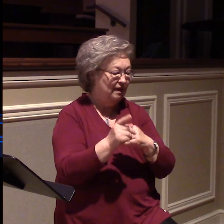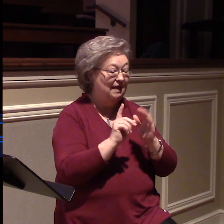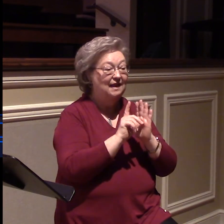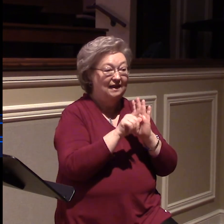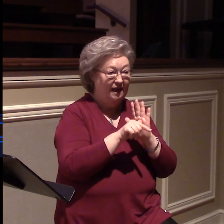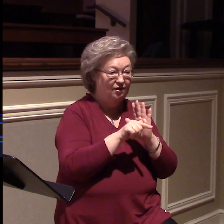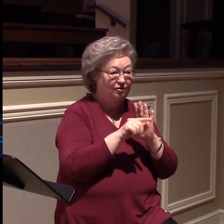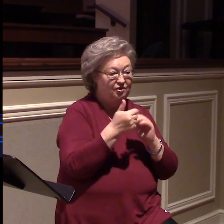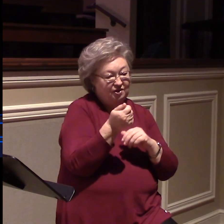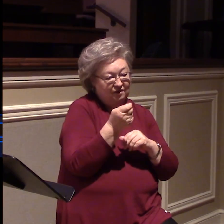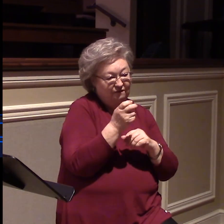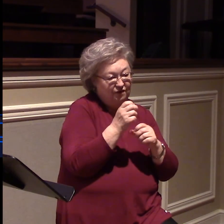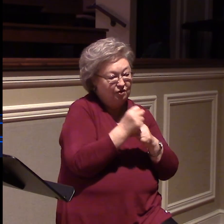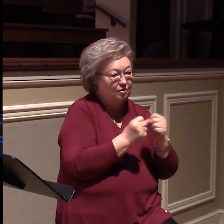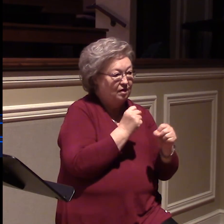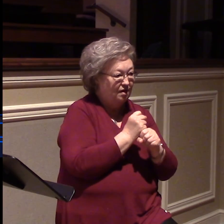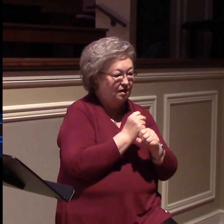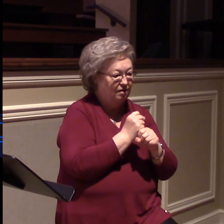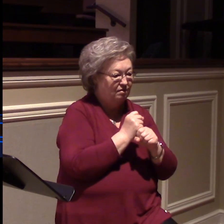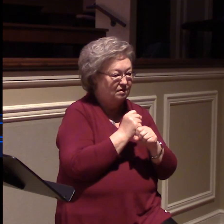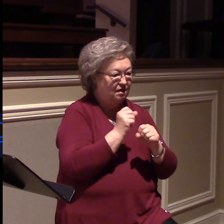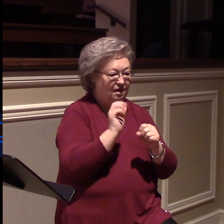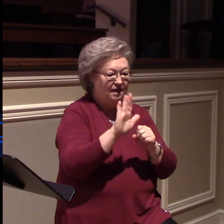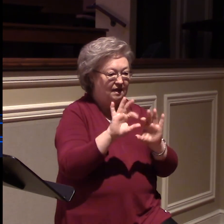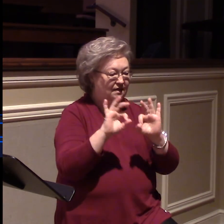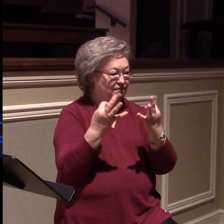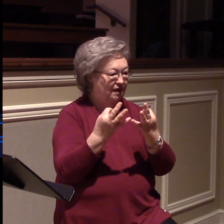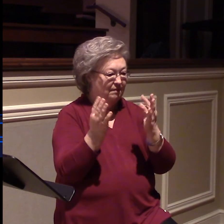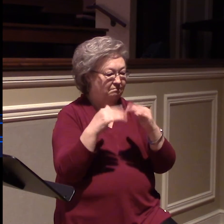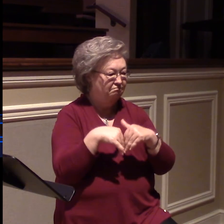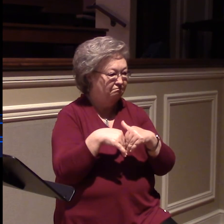because it was just a surface level spirituality